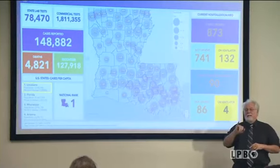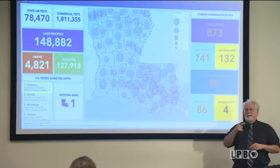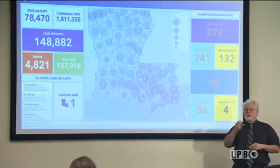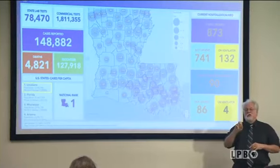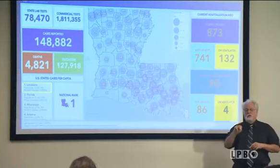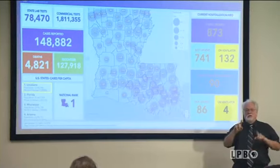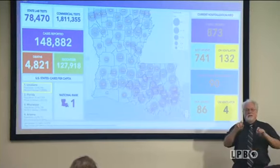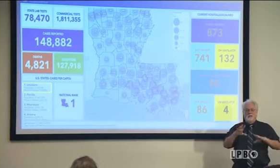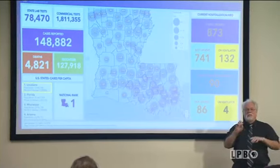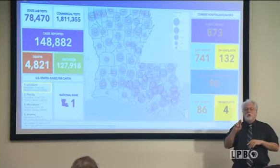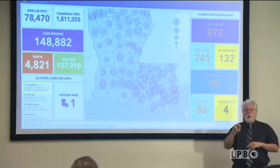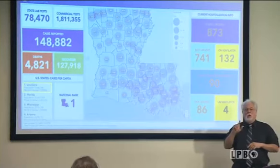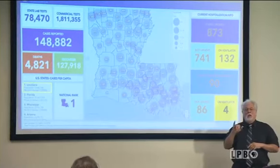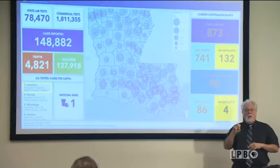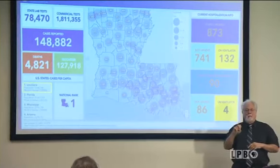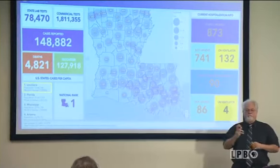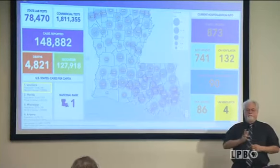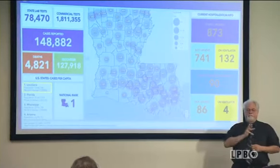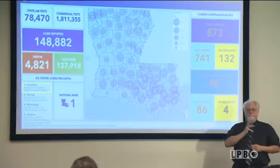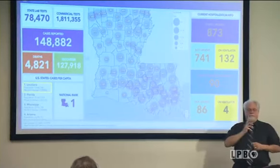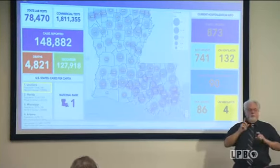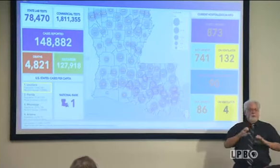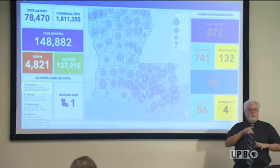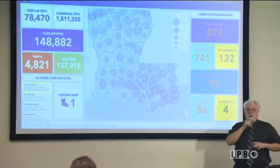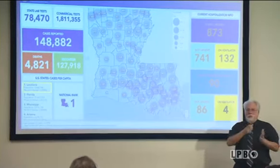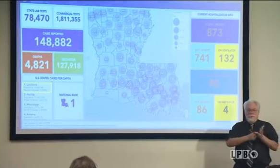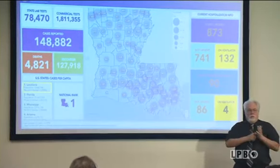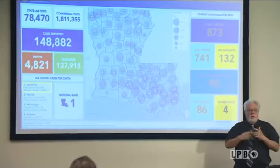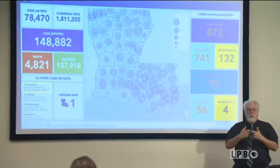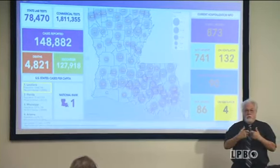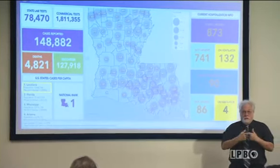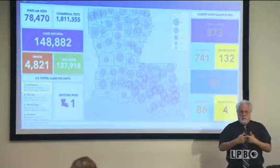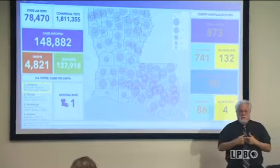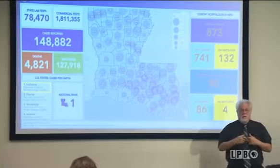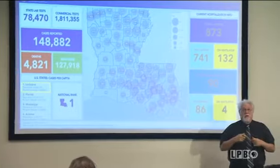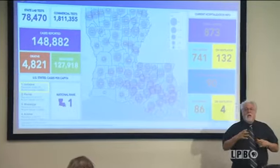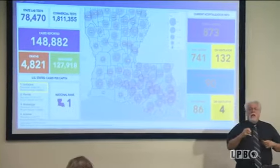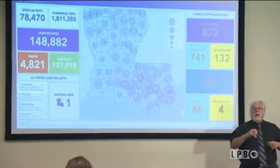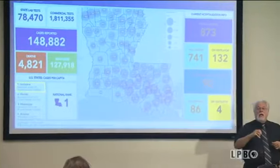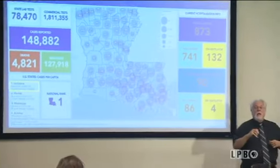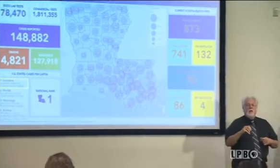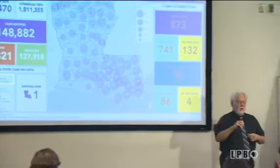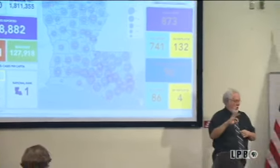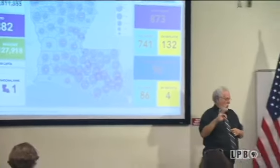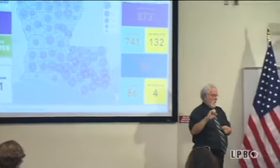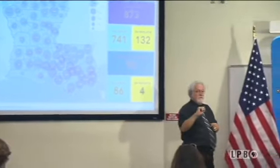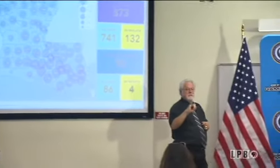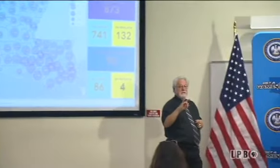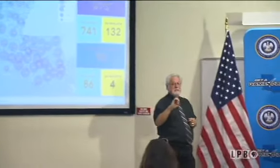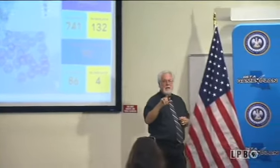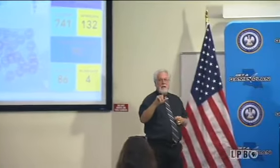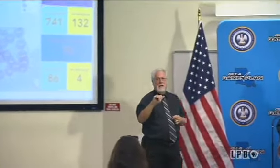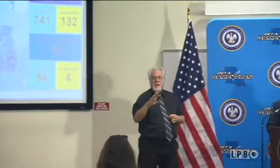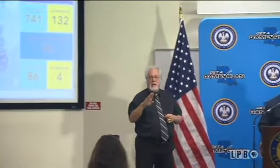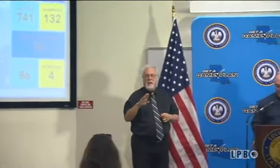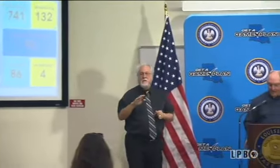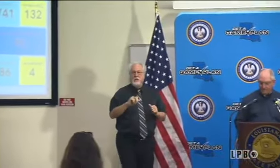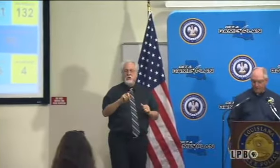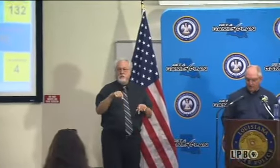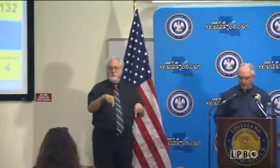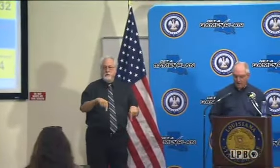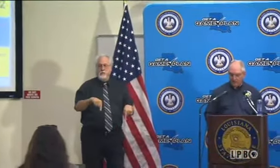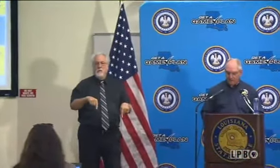are sophisticated tests that don't require electricity or off-site laboratories to perform them.